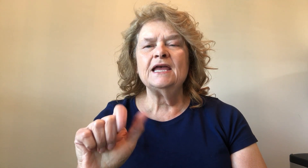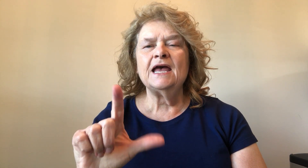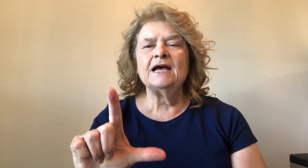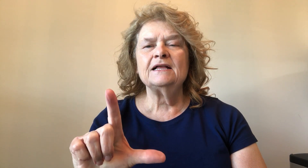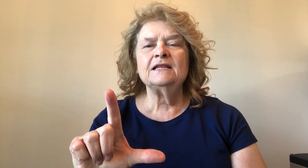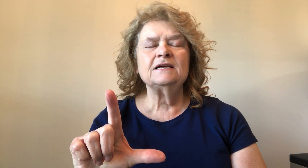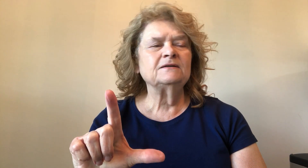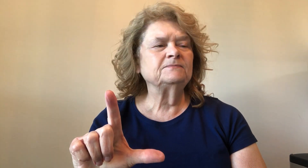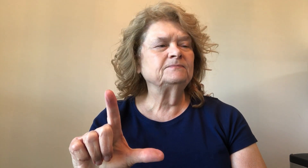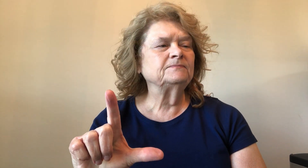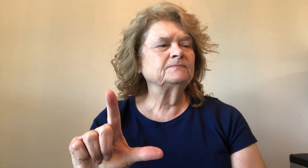G-O-A-L.